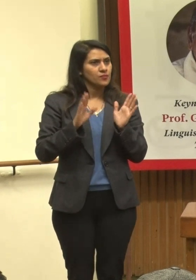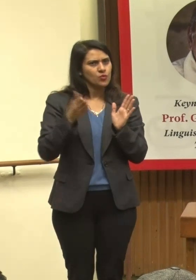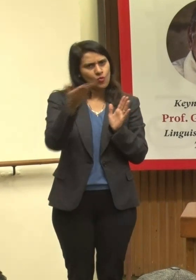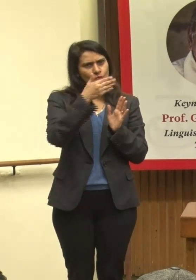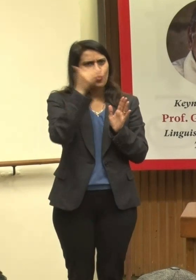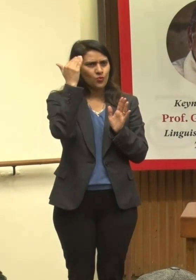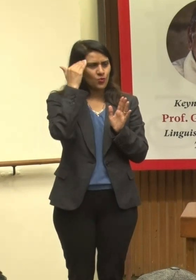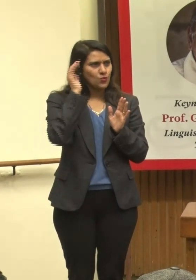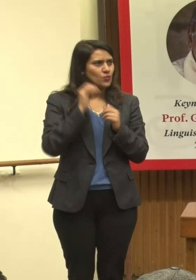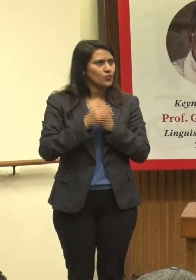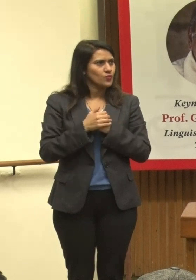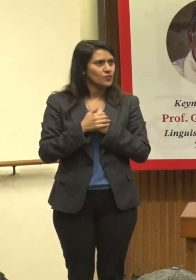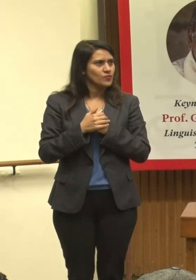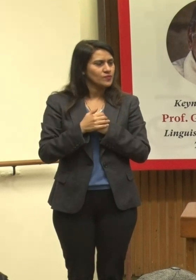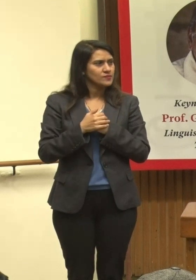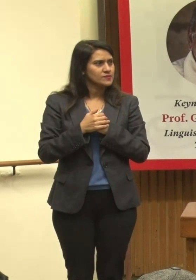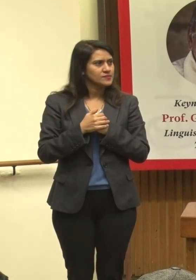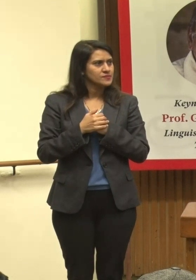know that.